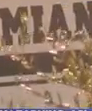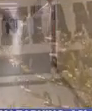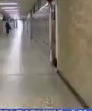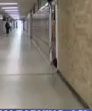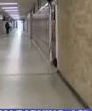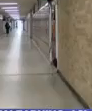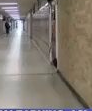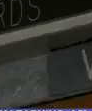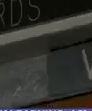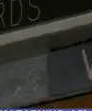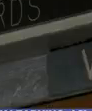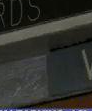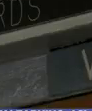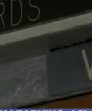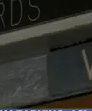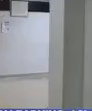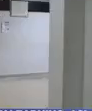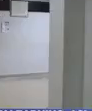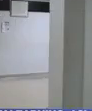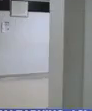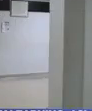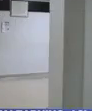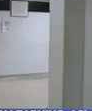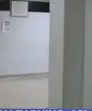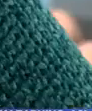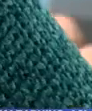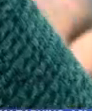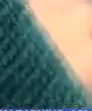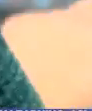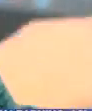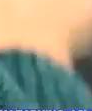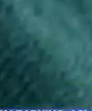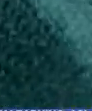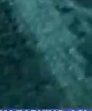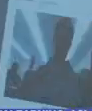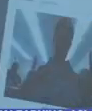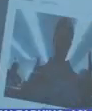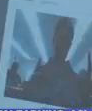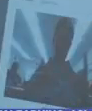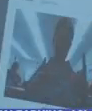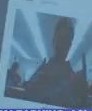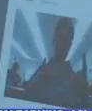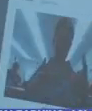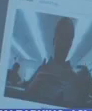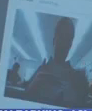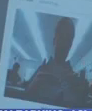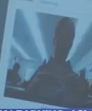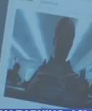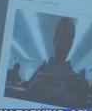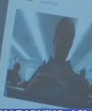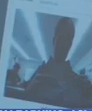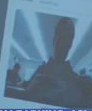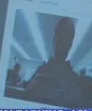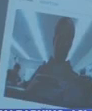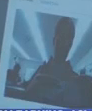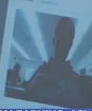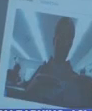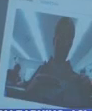When the bell rings on the Permian High School campus, a handful of students are met by a virtual teacher. We sign to the life class.